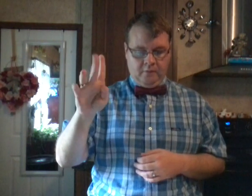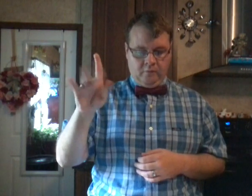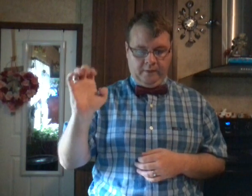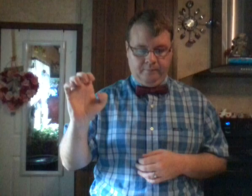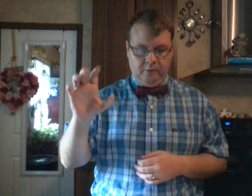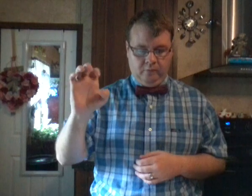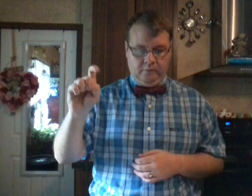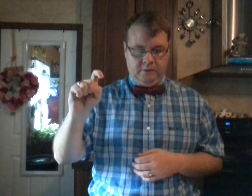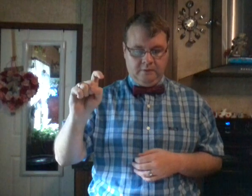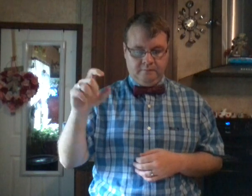rebuke,